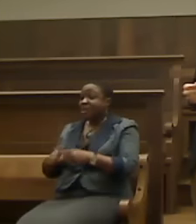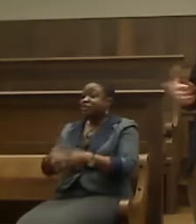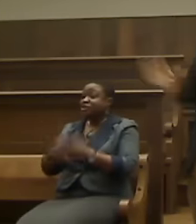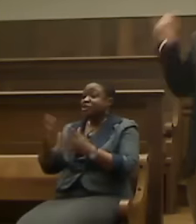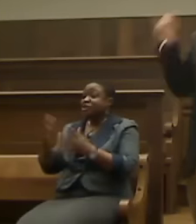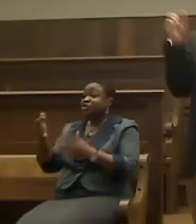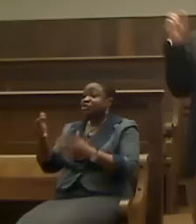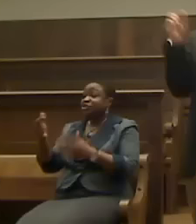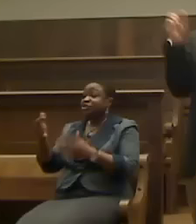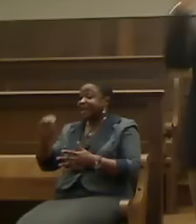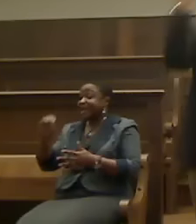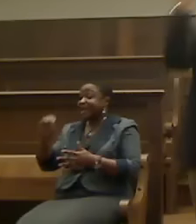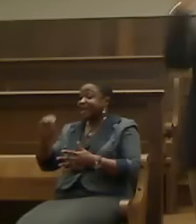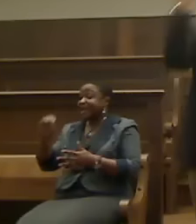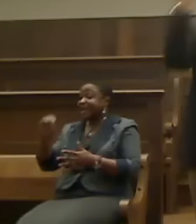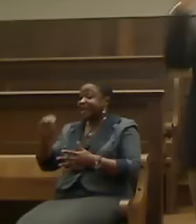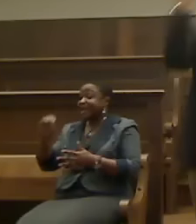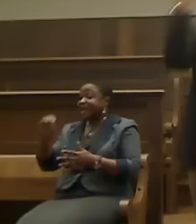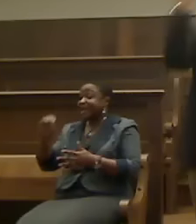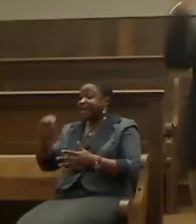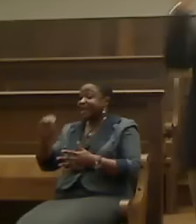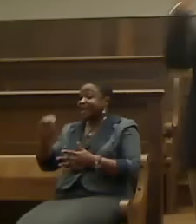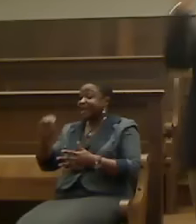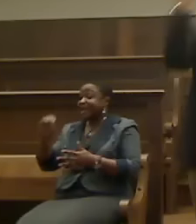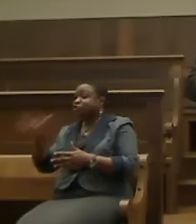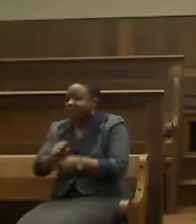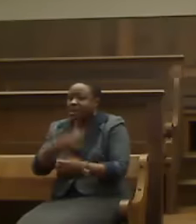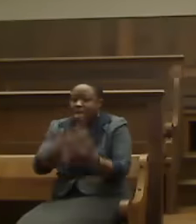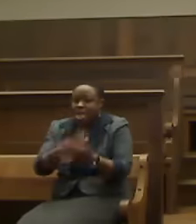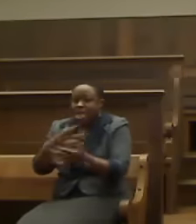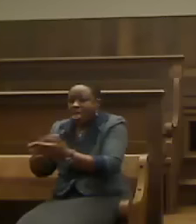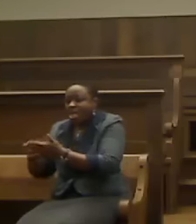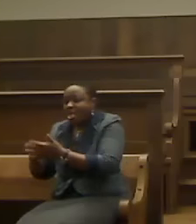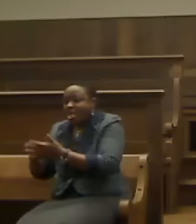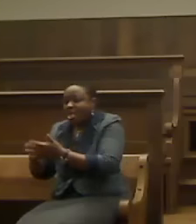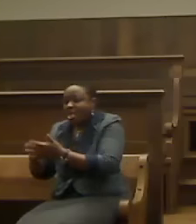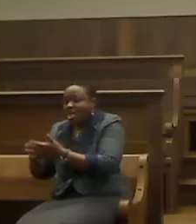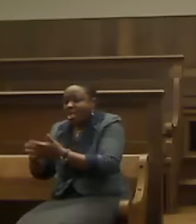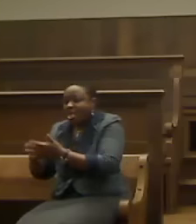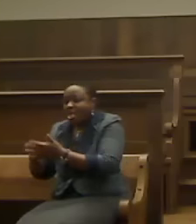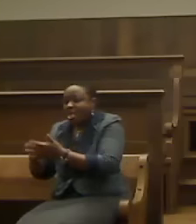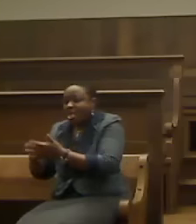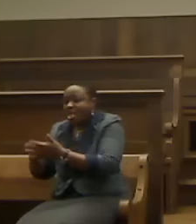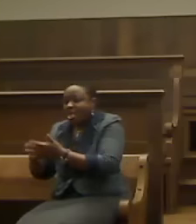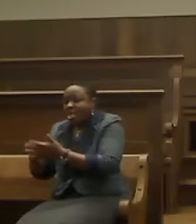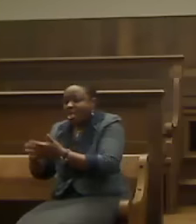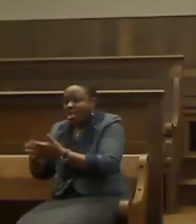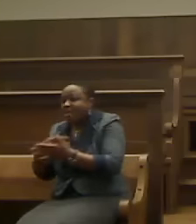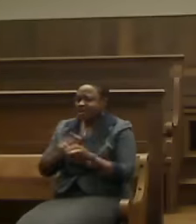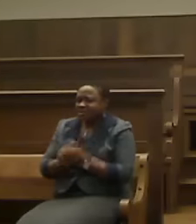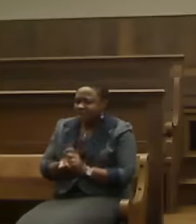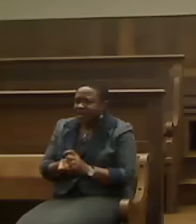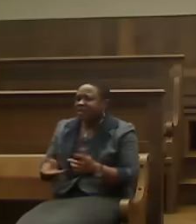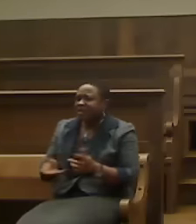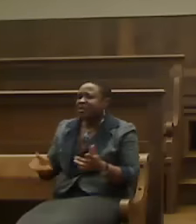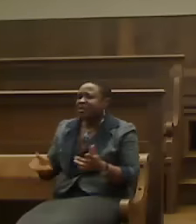and corn, and then he had the hardest job on the farm, constantly injecting these animals. The behavior changed, the health changed,